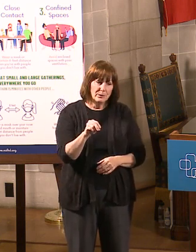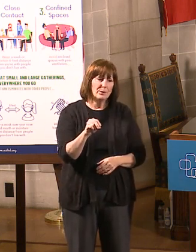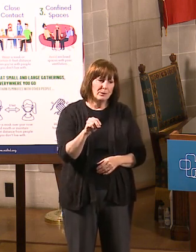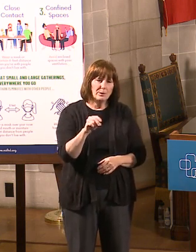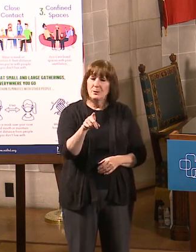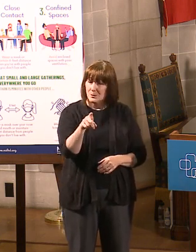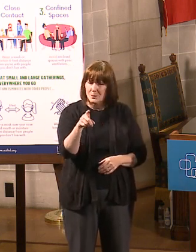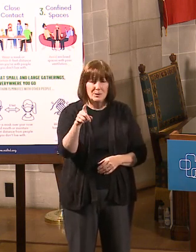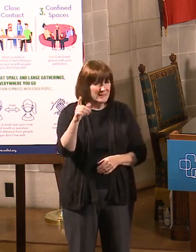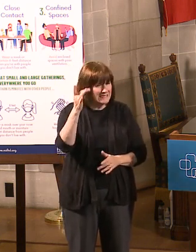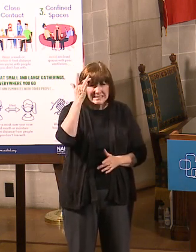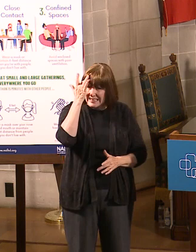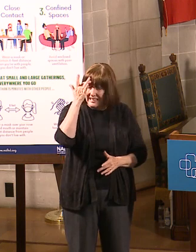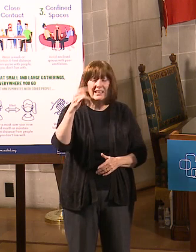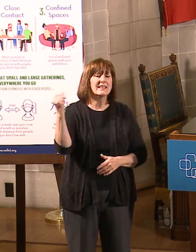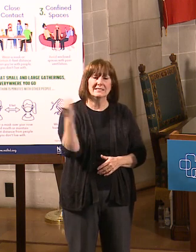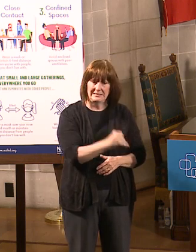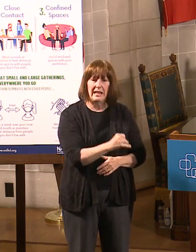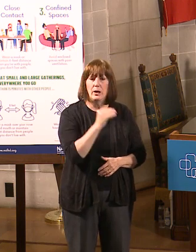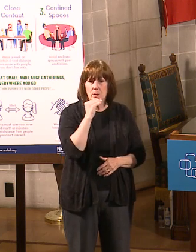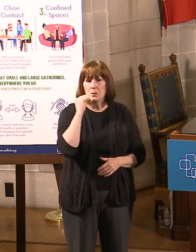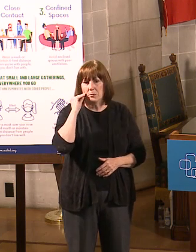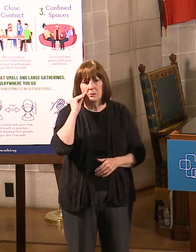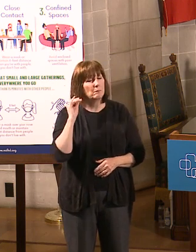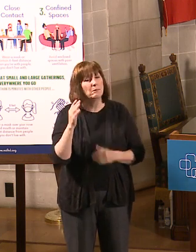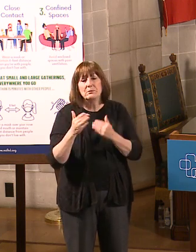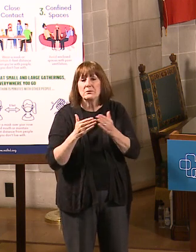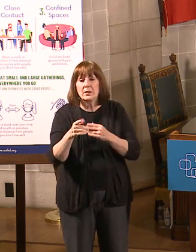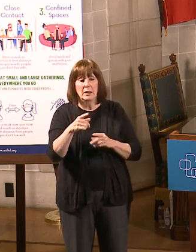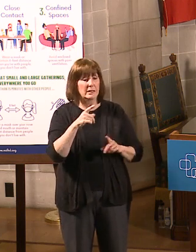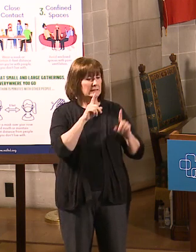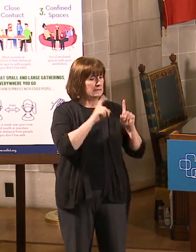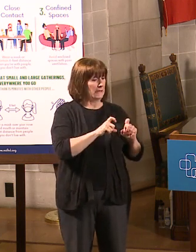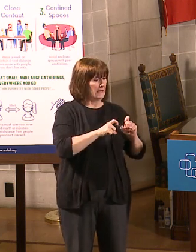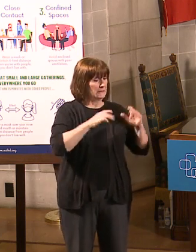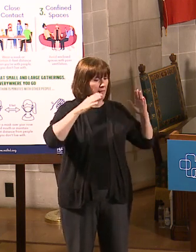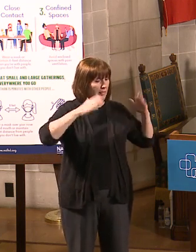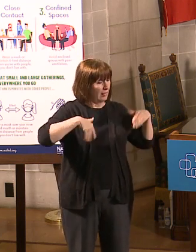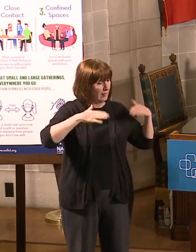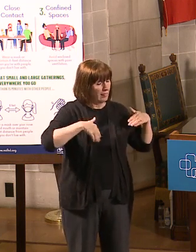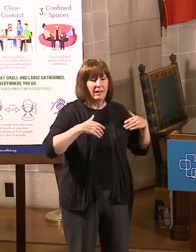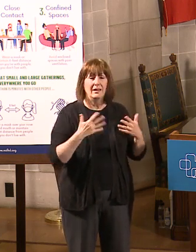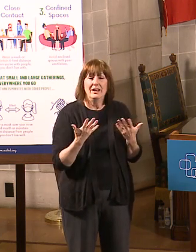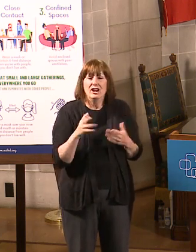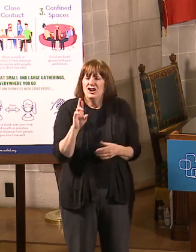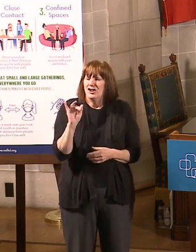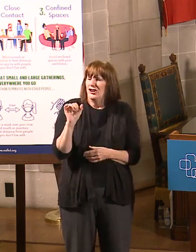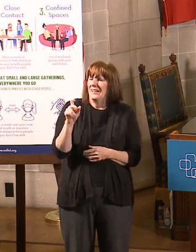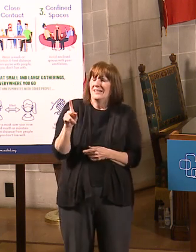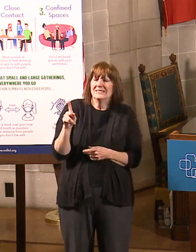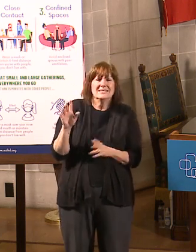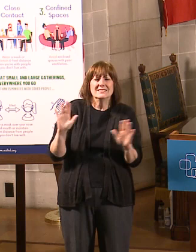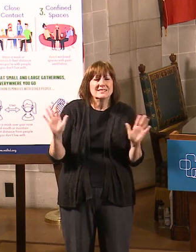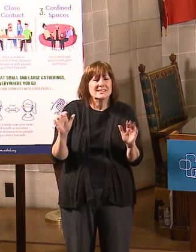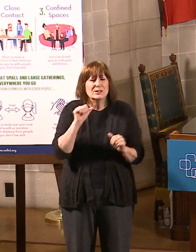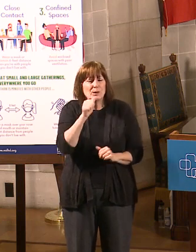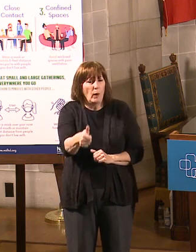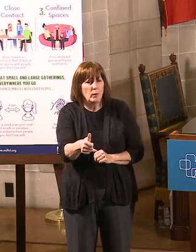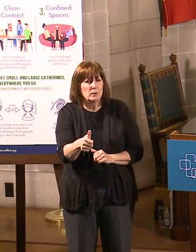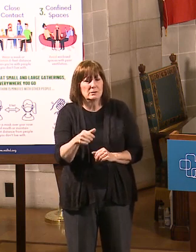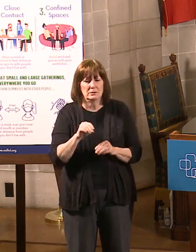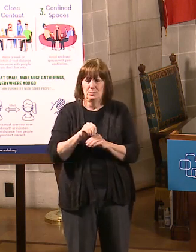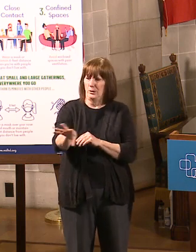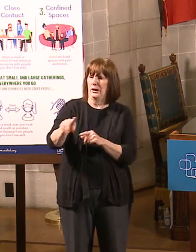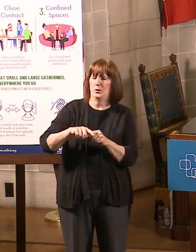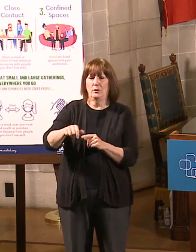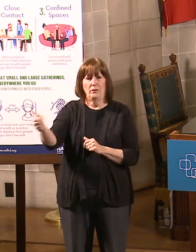home. Even if you haven't been tested for coronavirus, we don't want to take the risk if that's what you have and you spread it to somebody else.